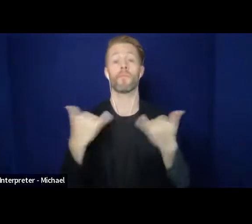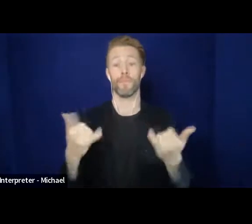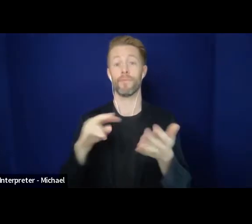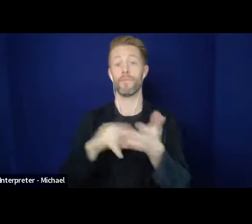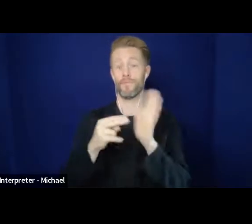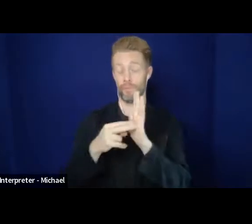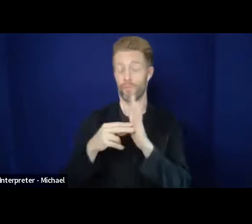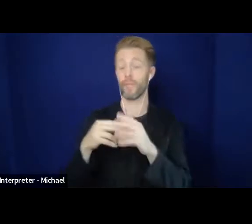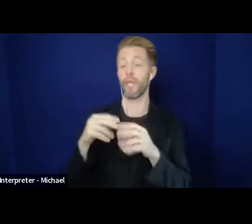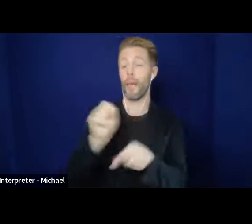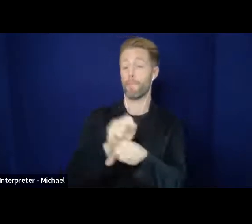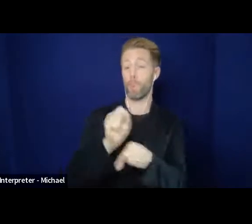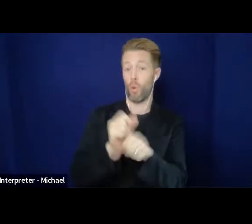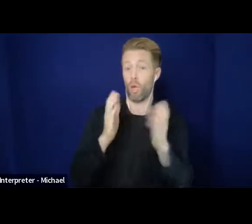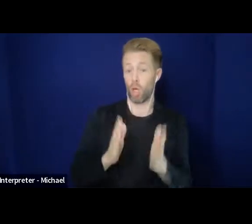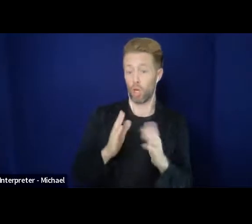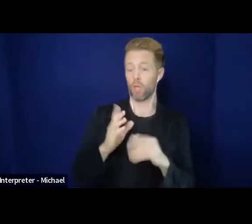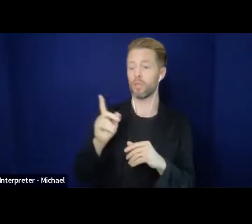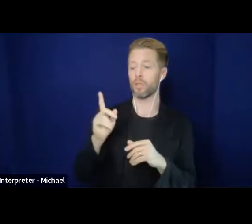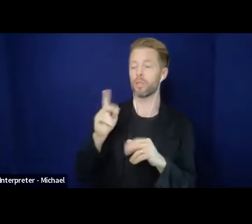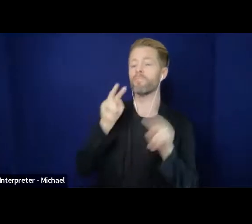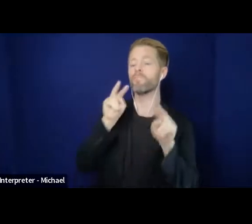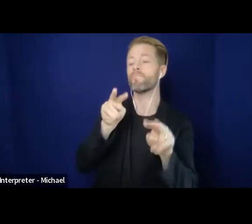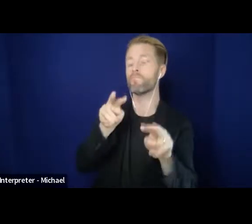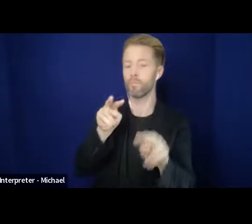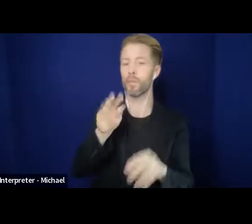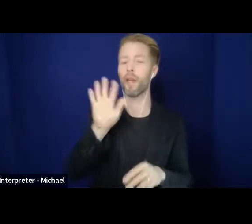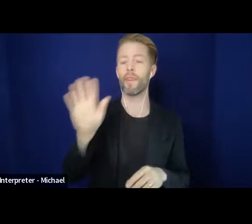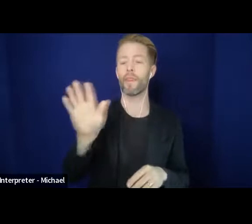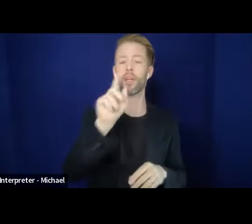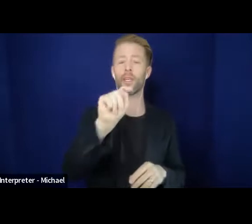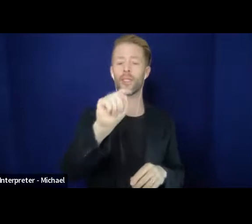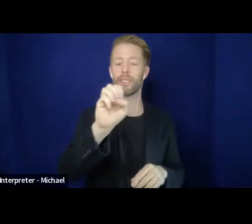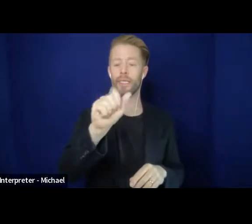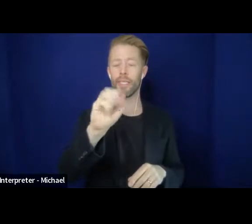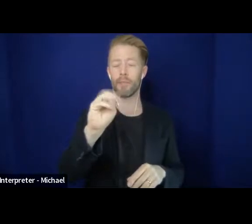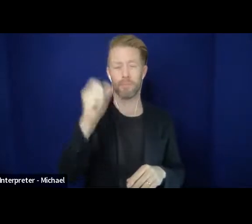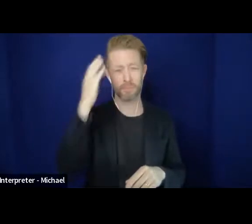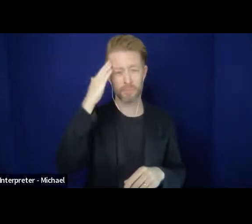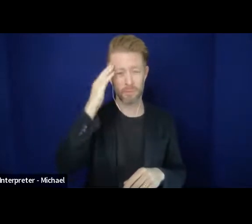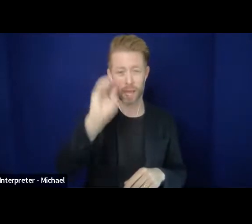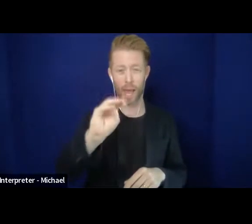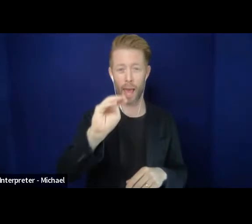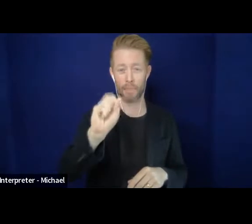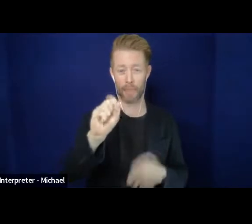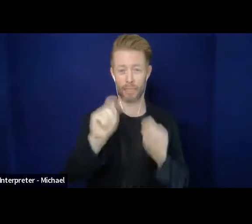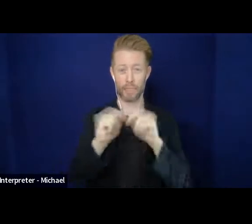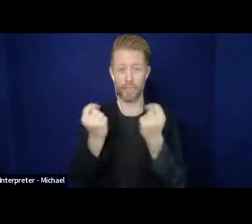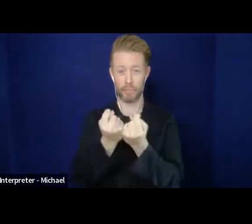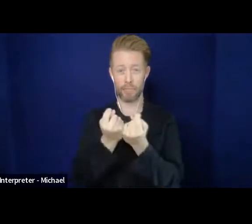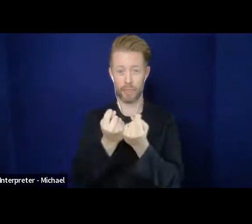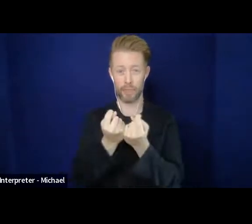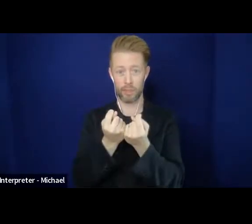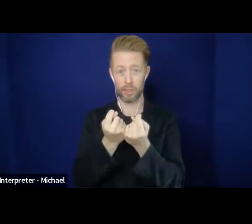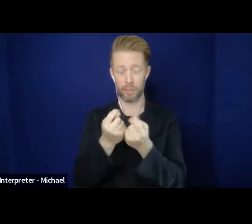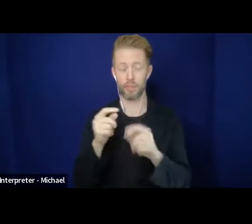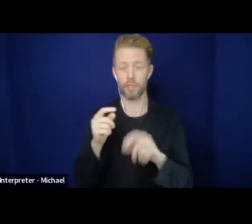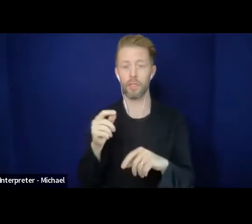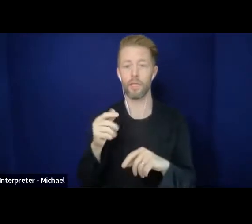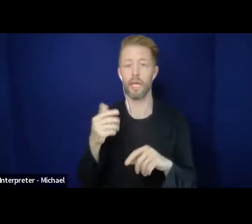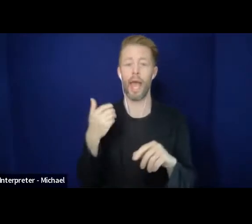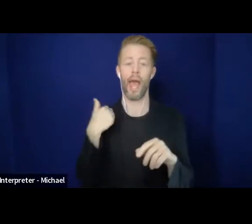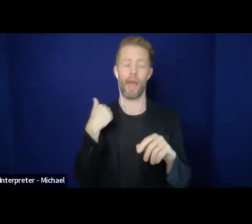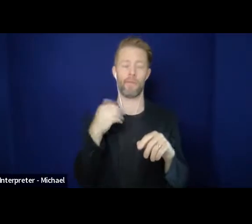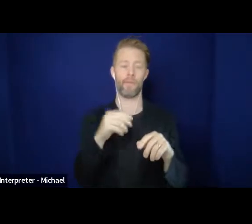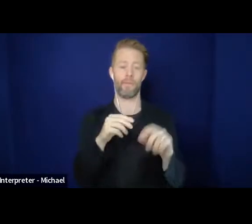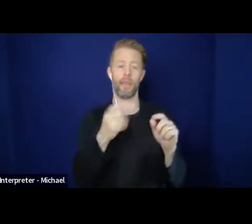things like their Teams uptime, like Microsoft Teams. It has the indicator light as to whether you are busy